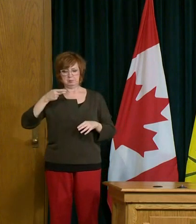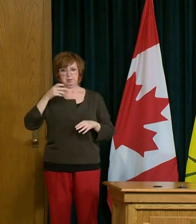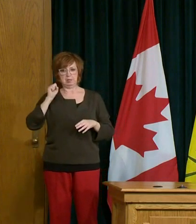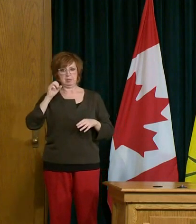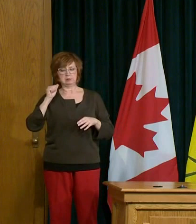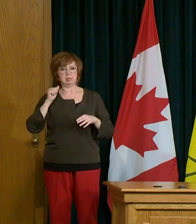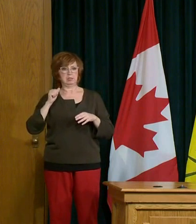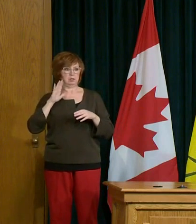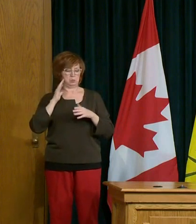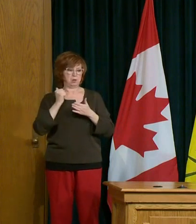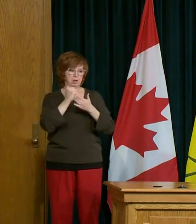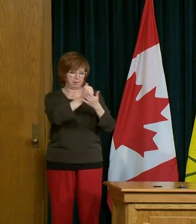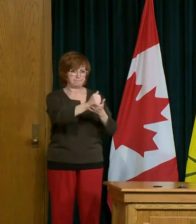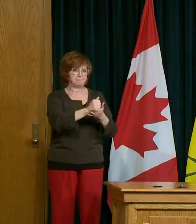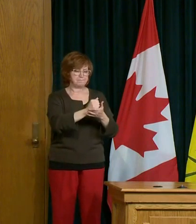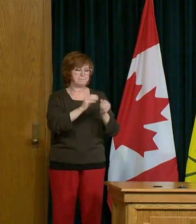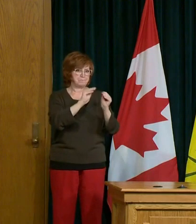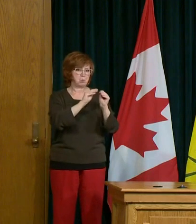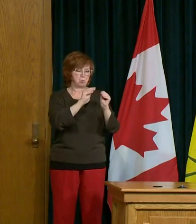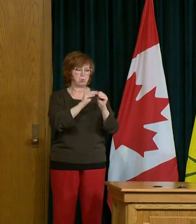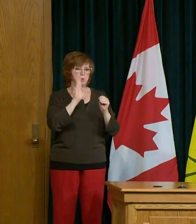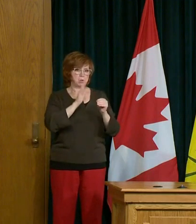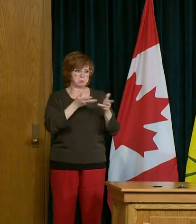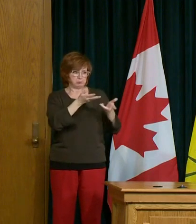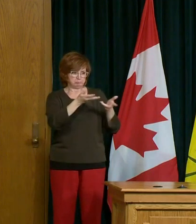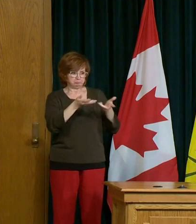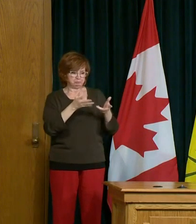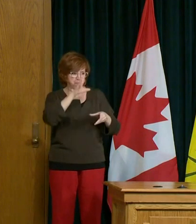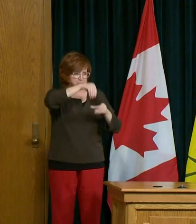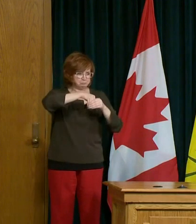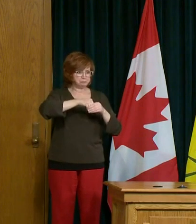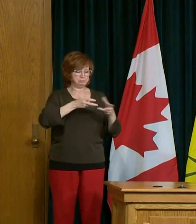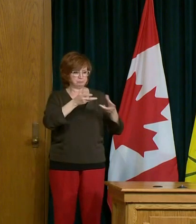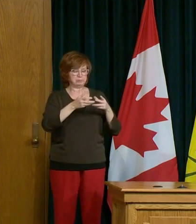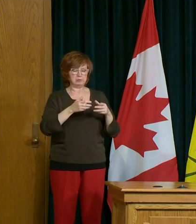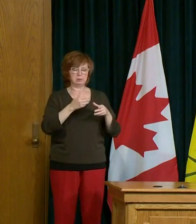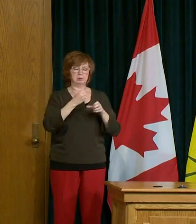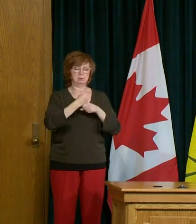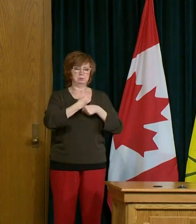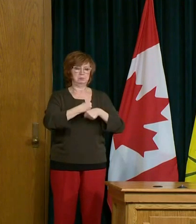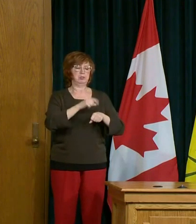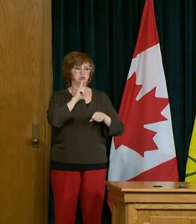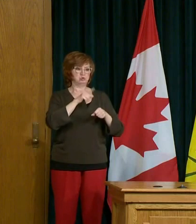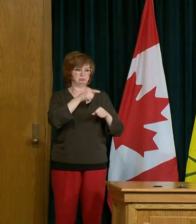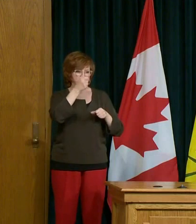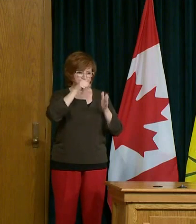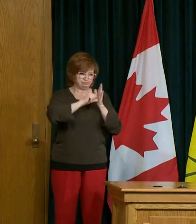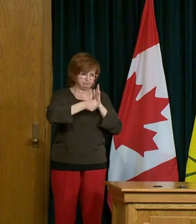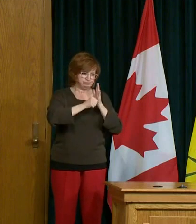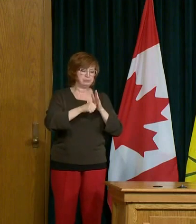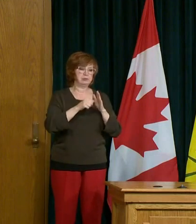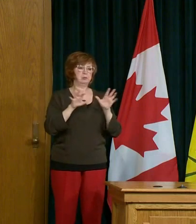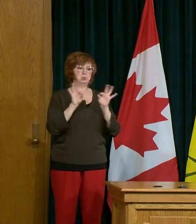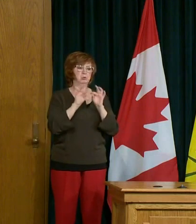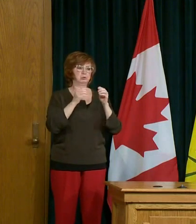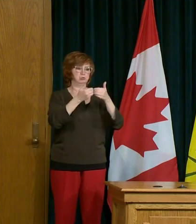and working with the local leaderships to ensure that there's an understanding of the importance of social distancing. Thank you, Mr.